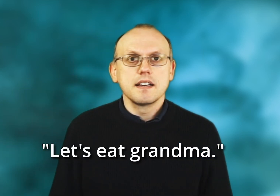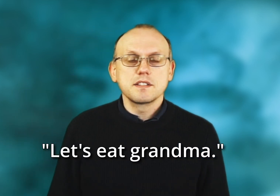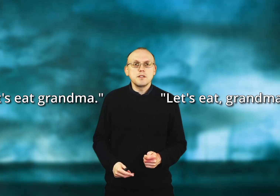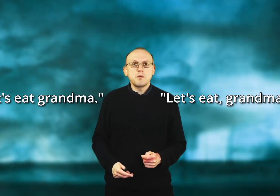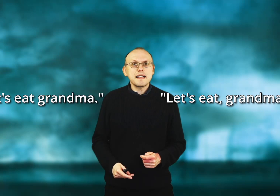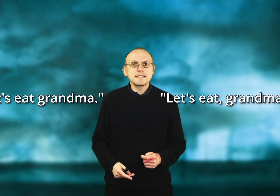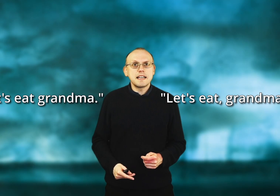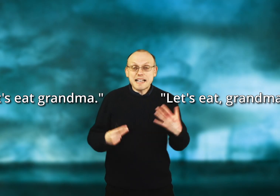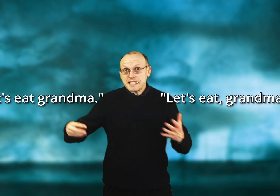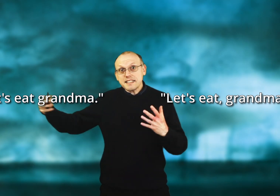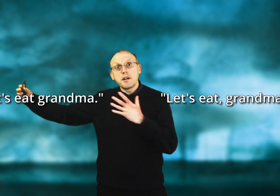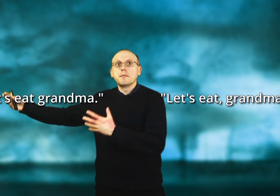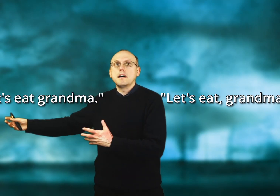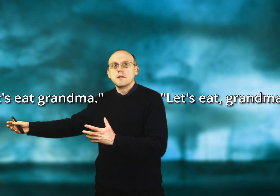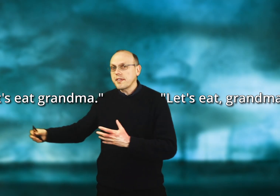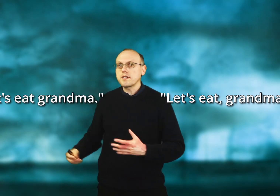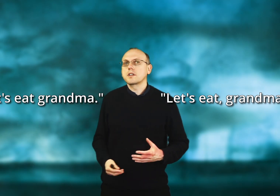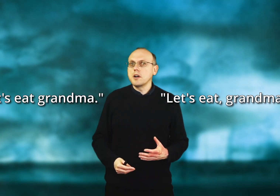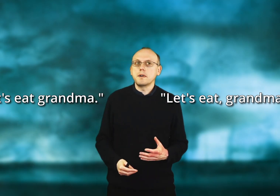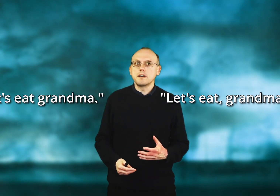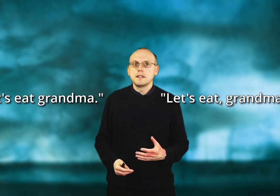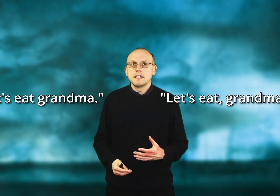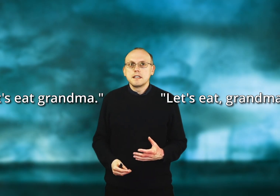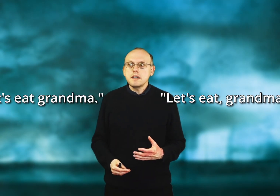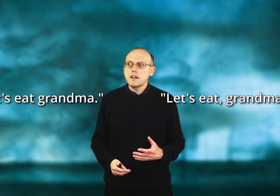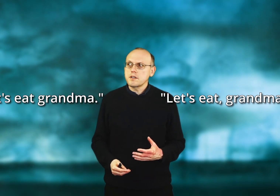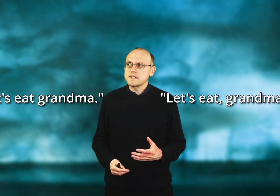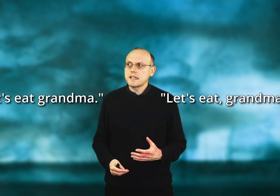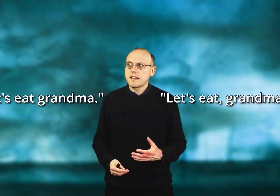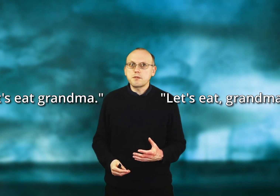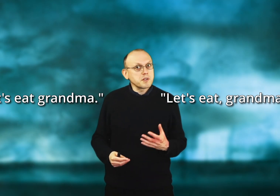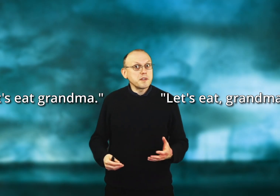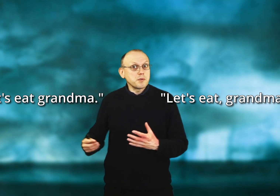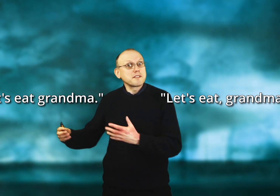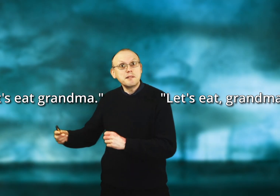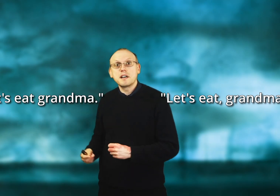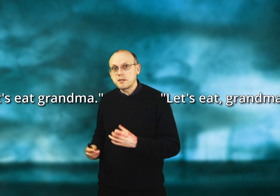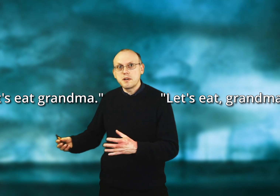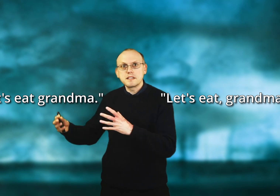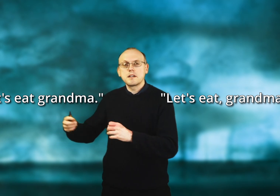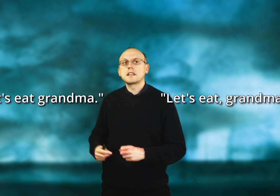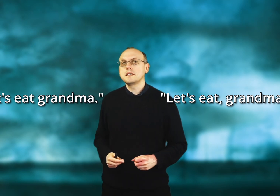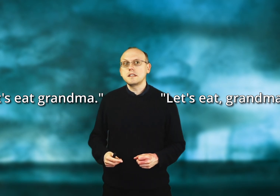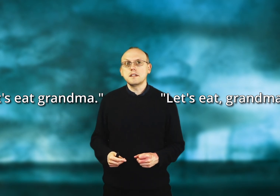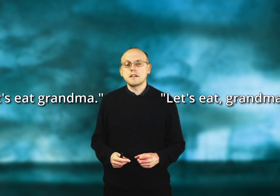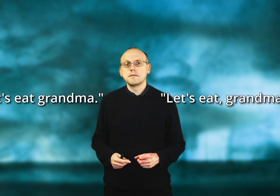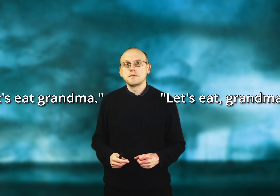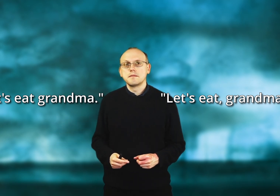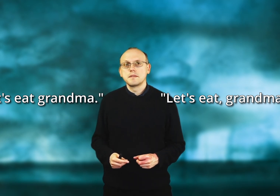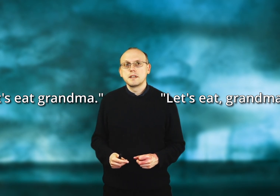So when I say let's eat grandma without a comma, here you're saying that we're going to eat grandma. Grandma is our dinner.